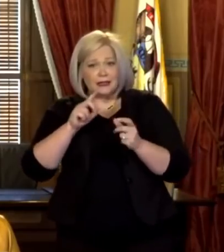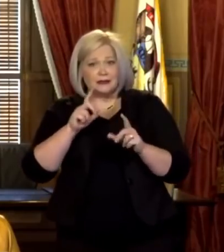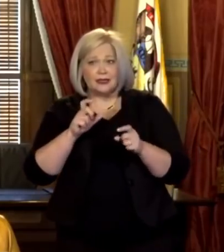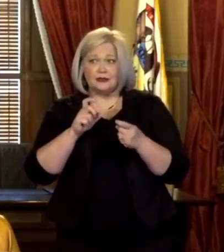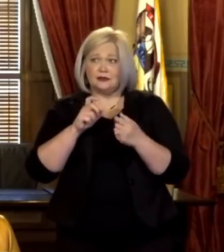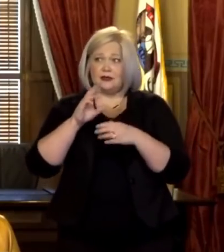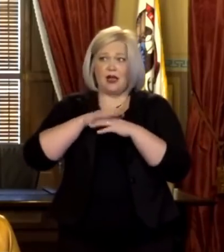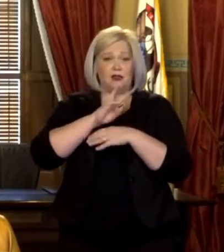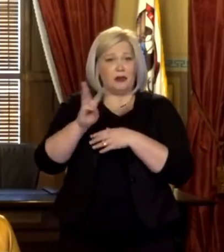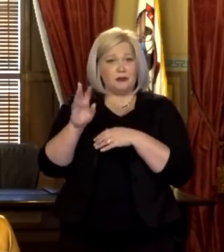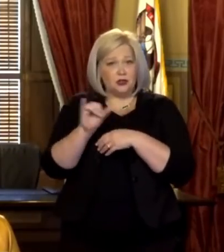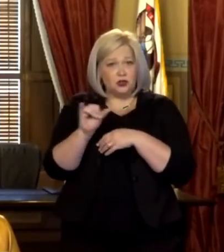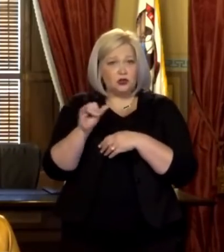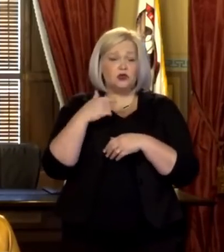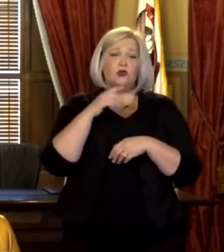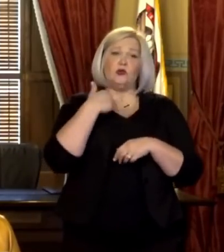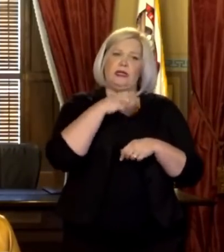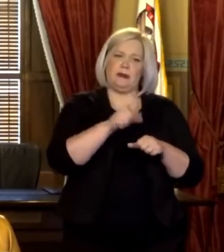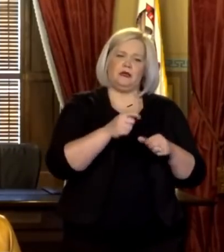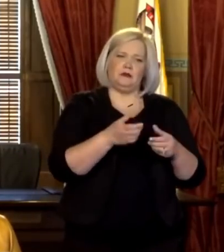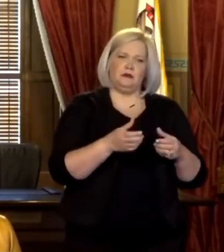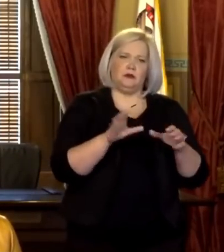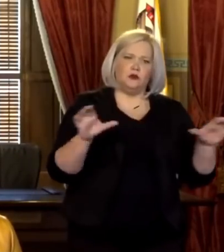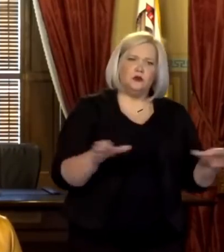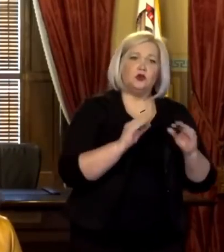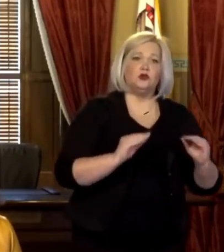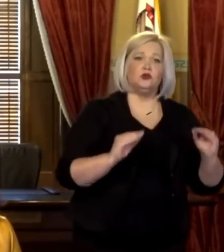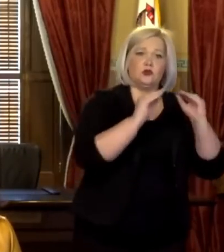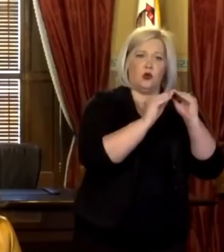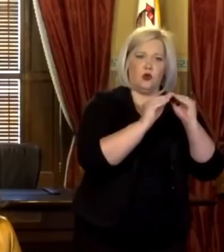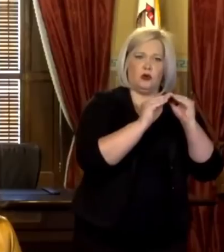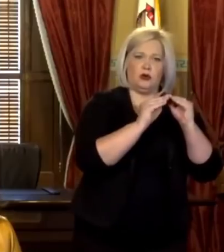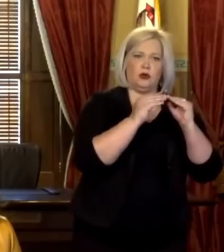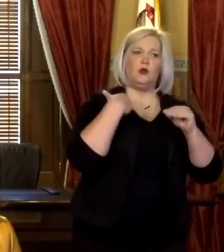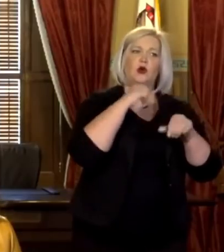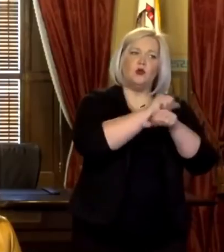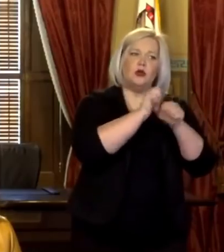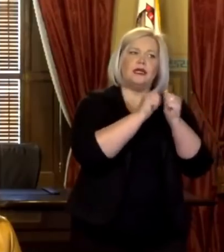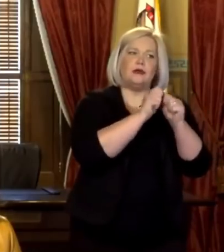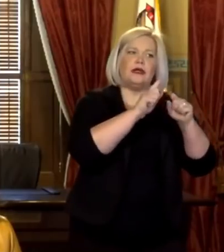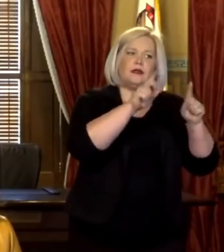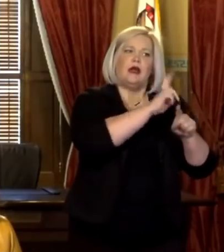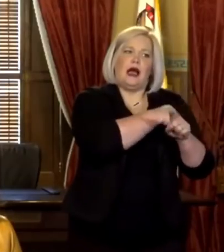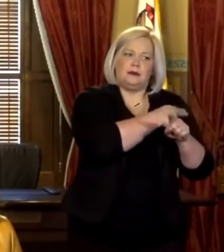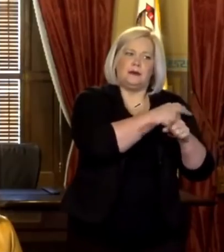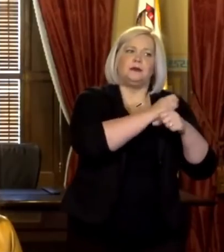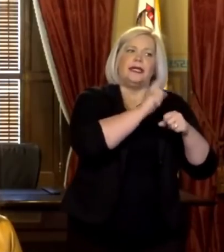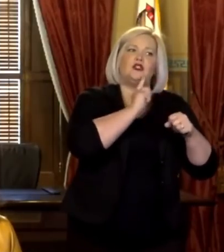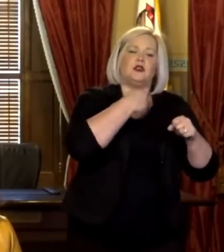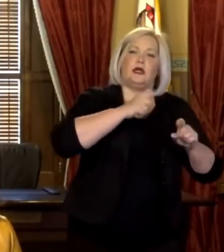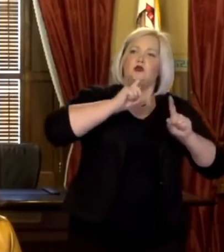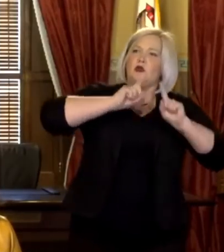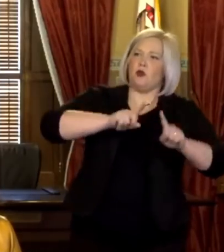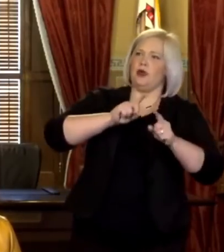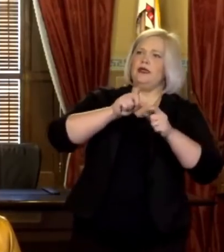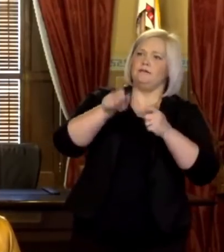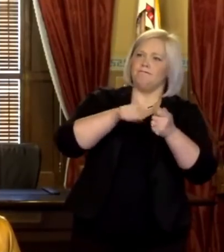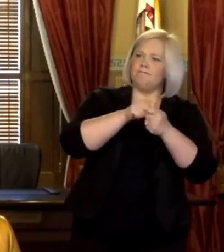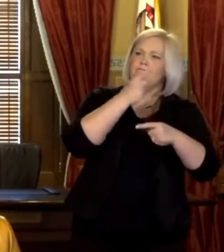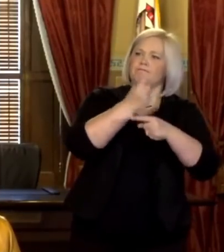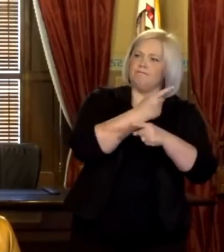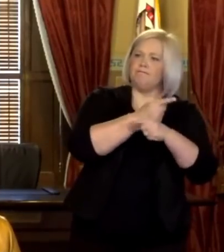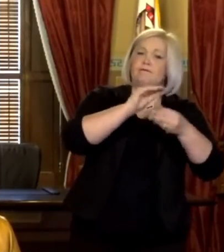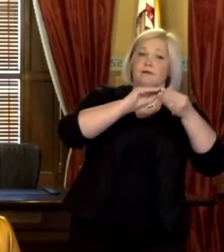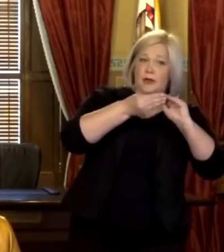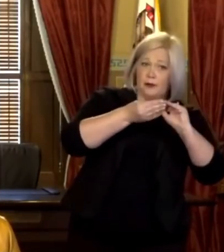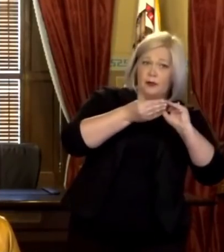working closely with the Michigan Hospital Association to make sure our hospital CEOs know and have the ability to report appropriately. We're going to be looking